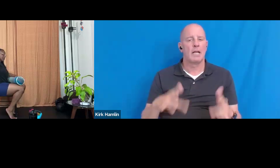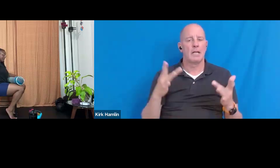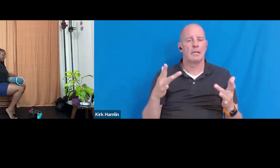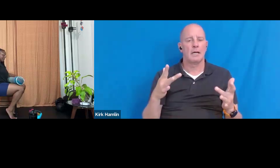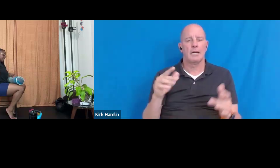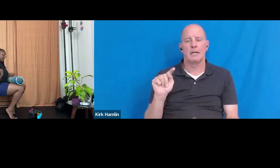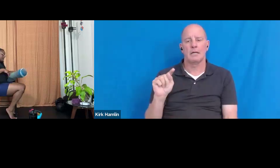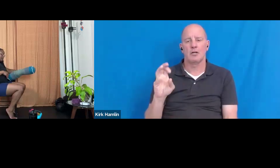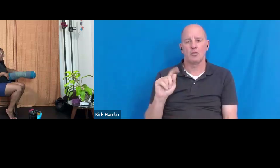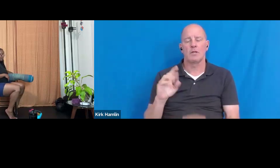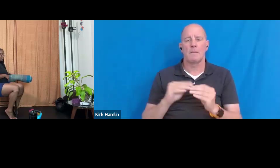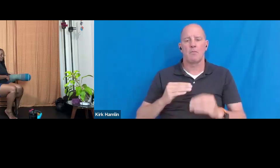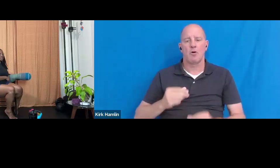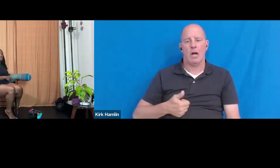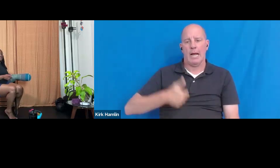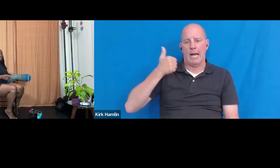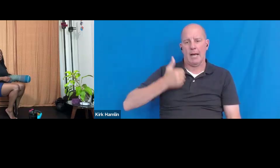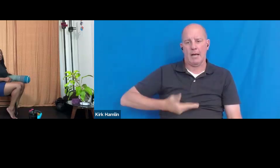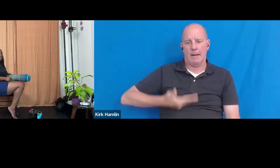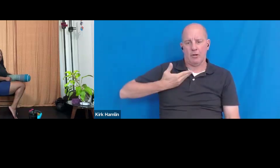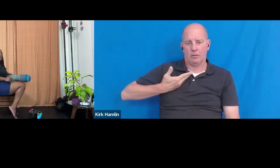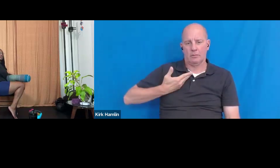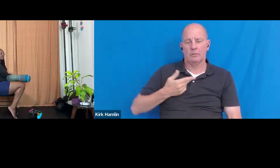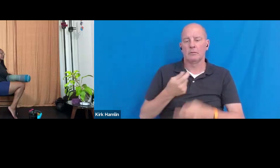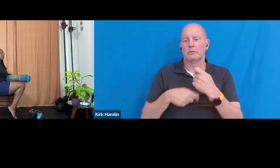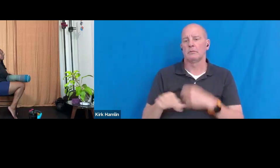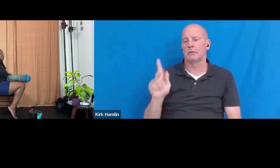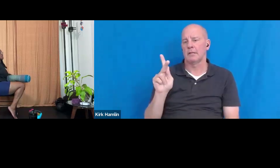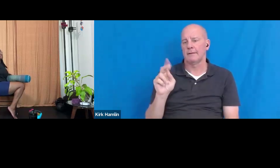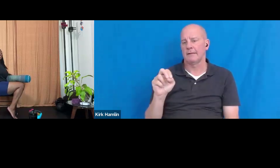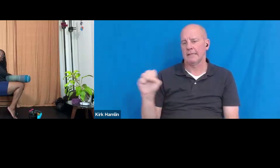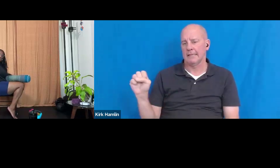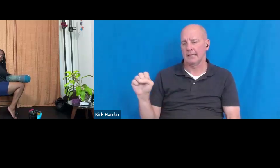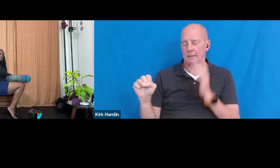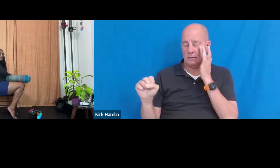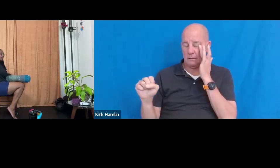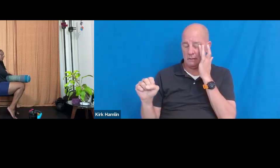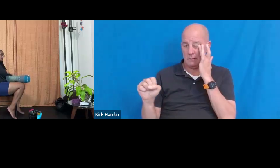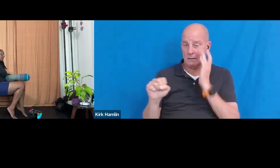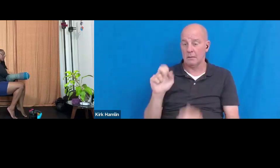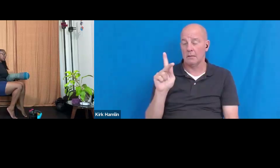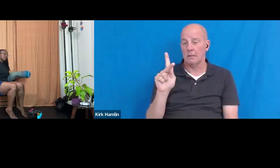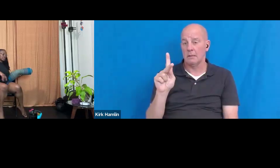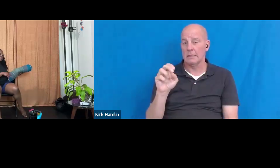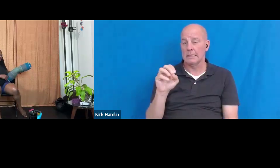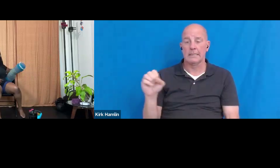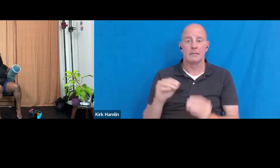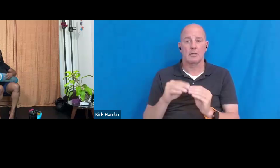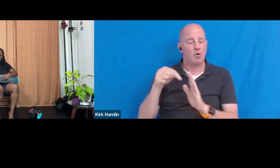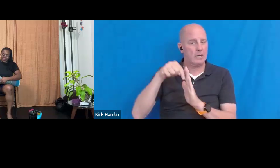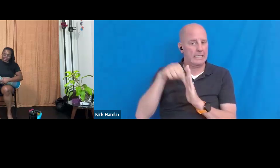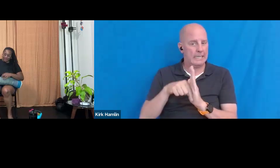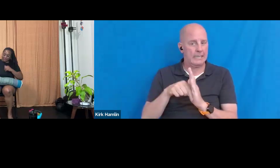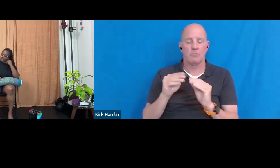and it'll be more on your upper spine versus doing knees to either side. That will get a deeper twist and more in the lower side of your